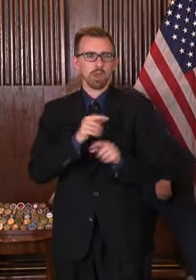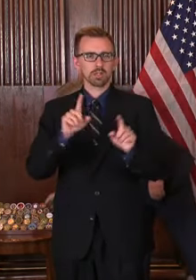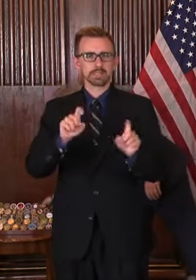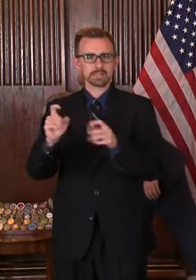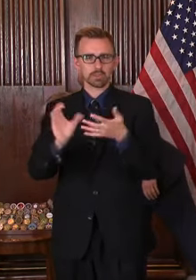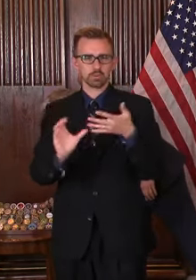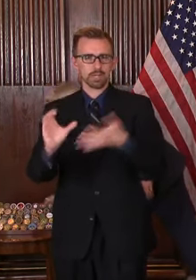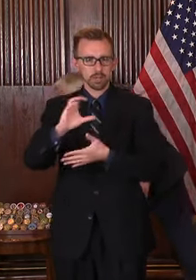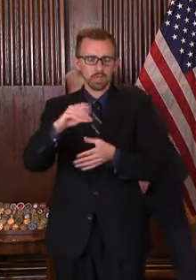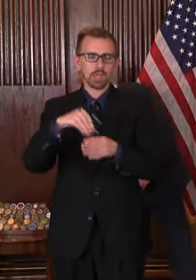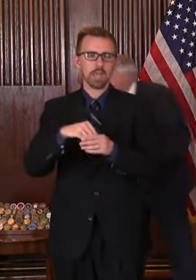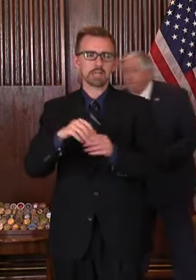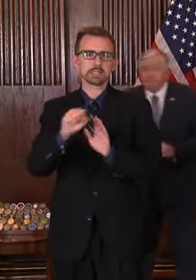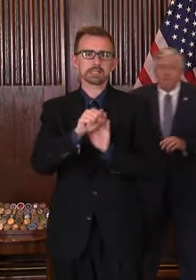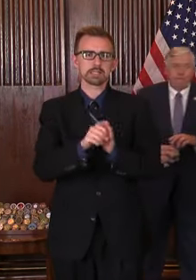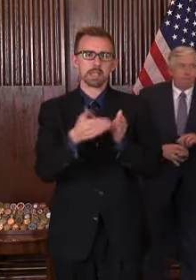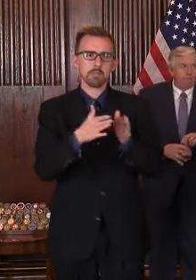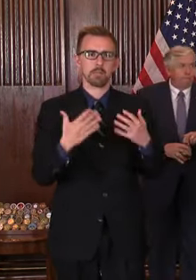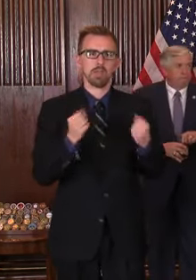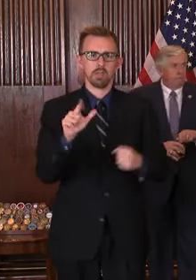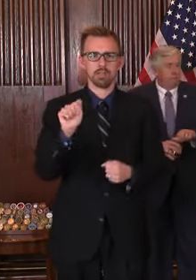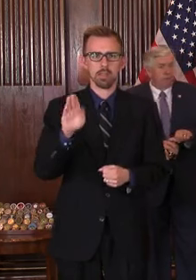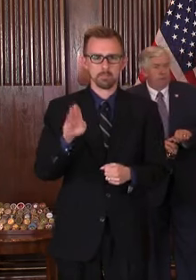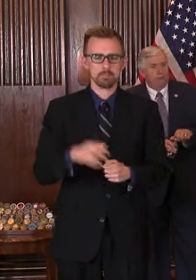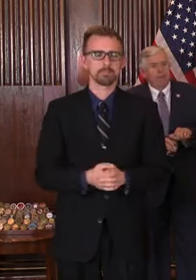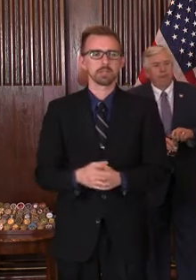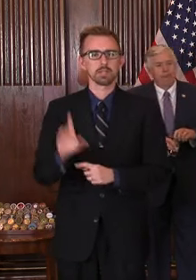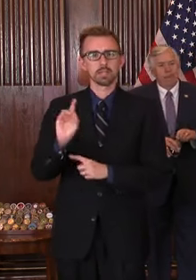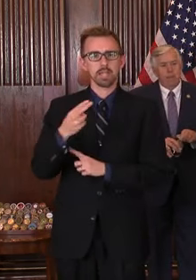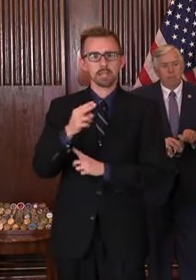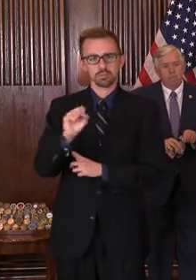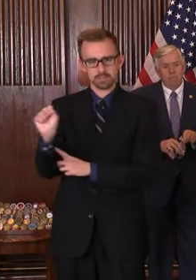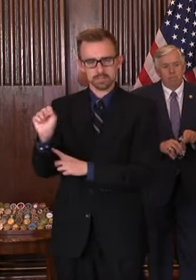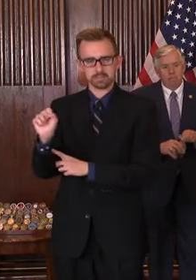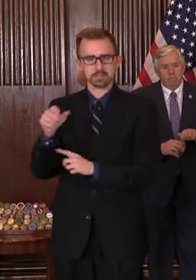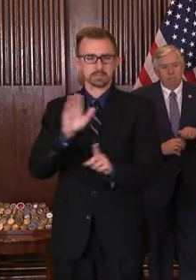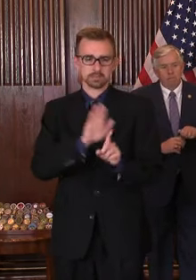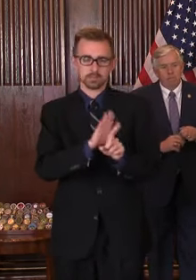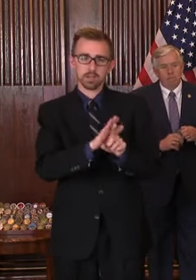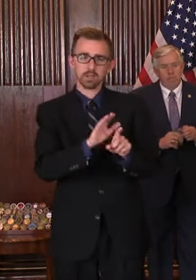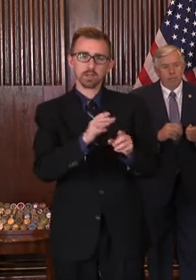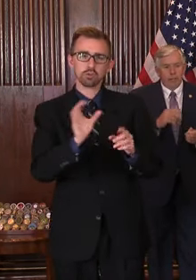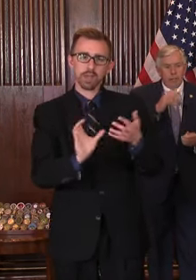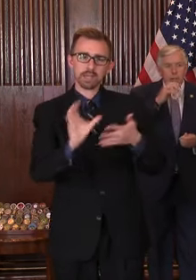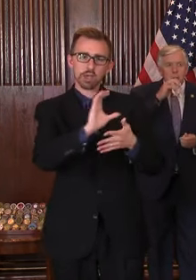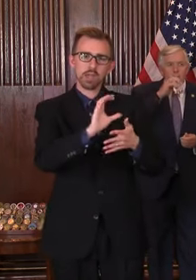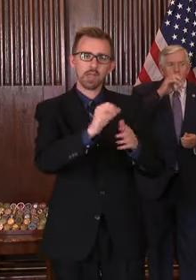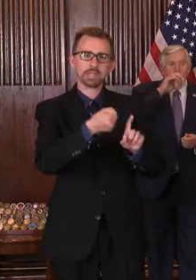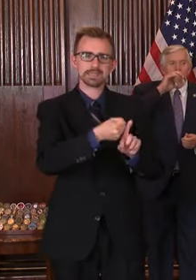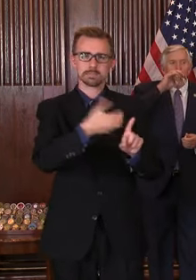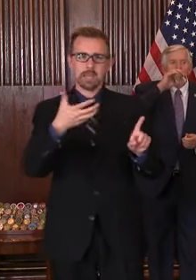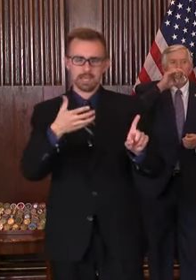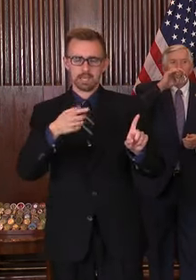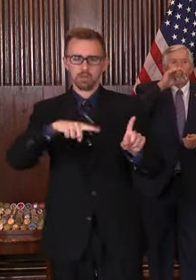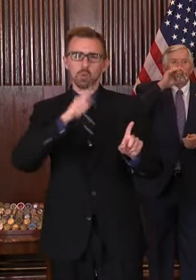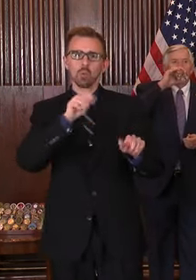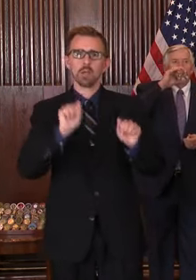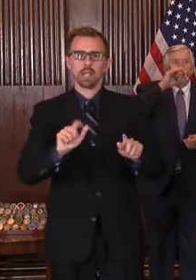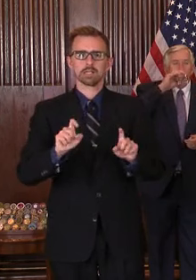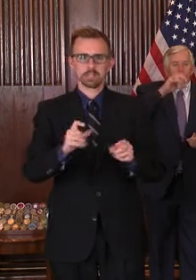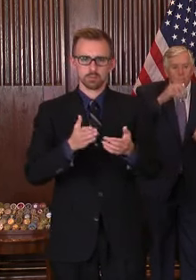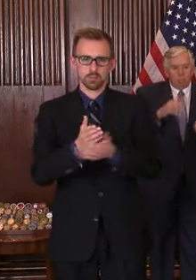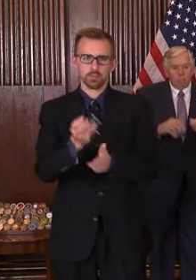at the Missouri State Public Health Laboratory. DHSS has expanded the criteria for people who can be tested through the